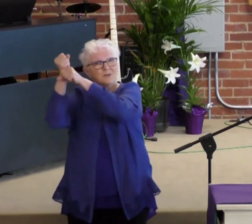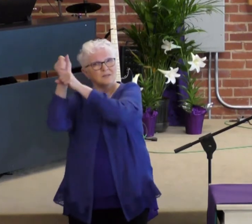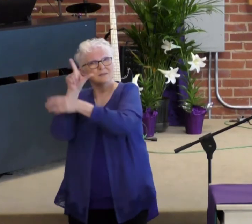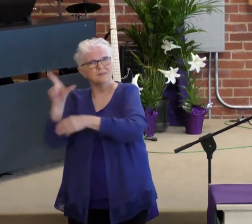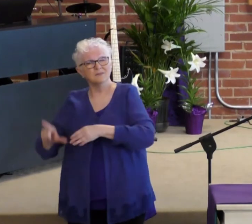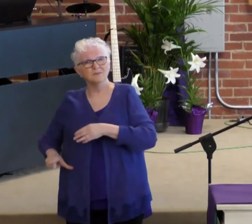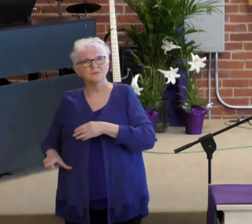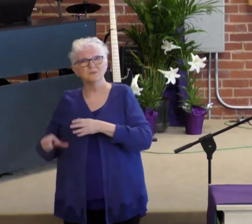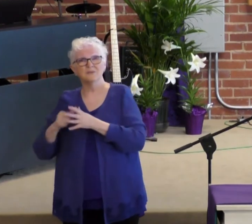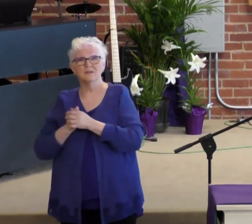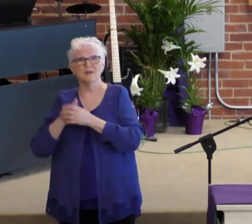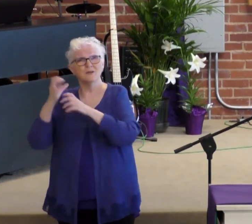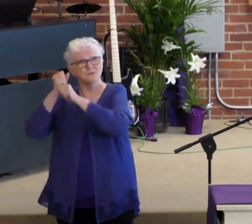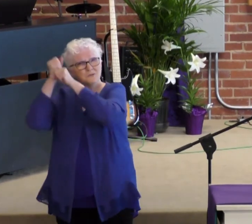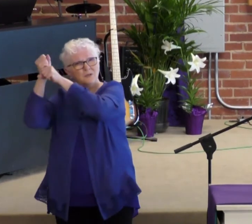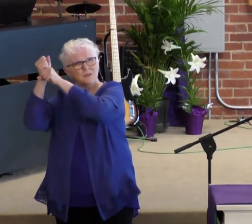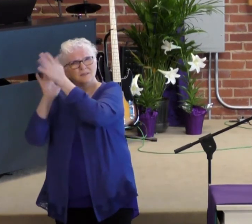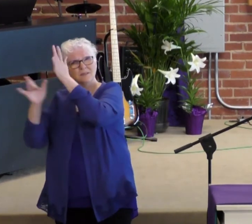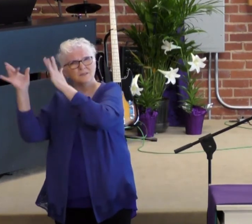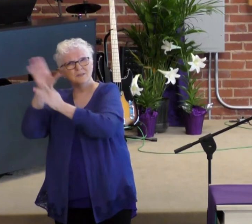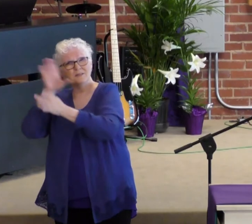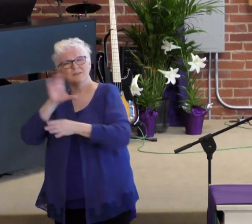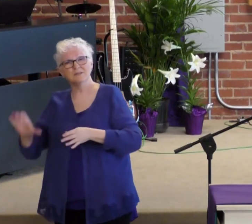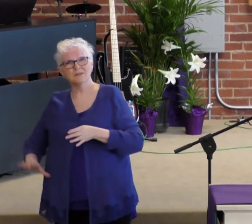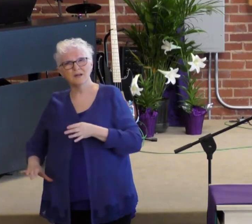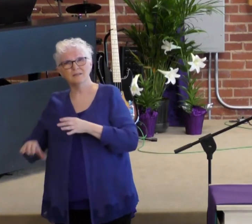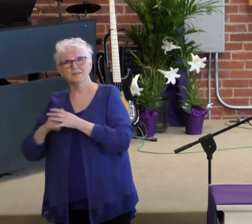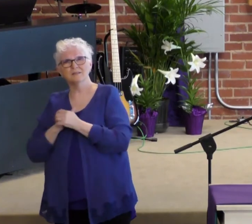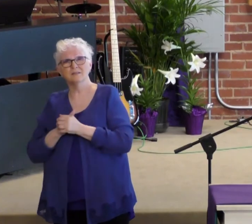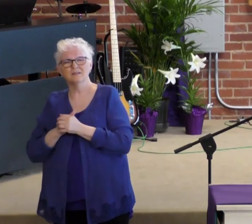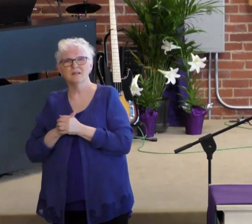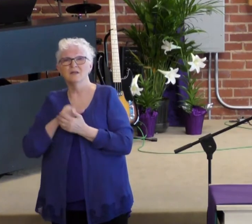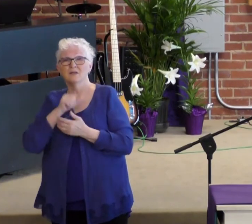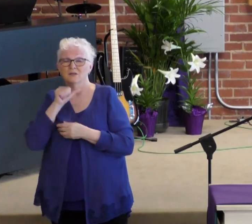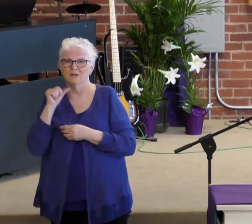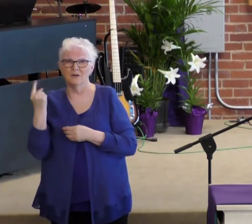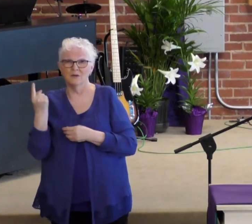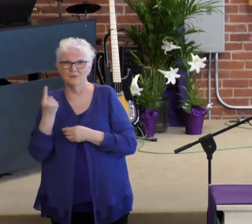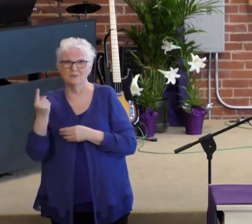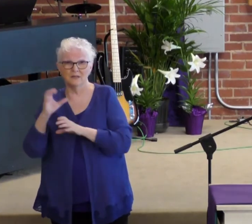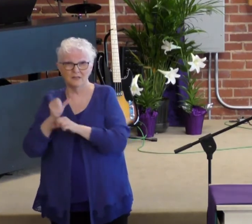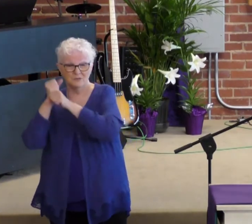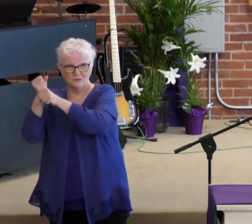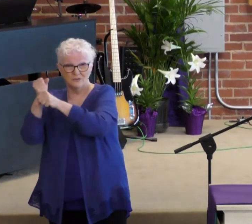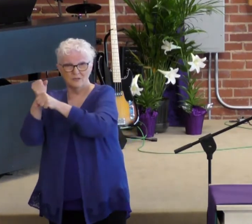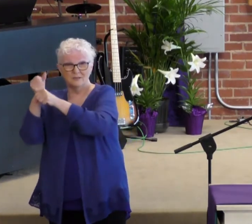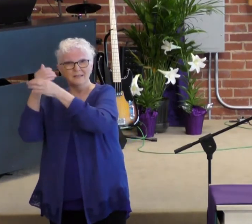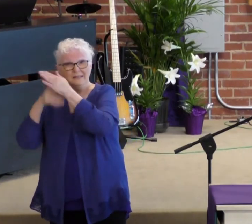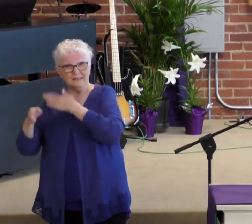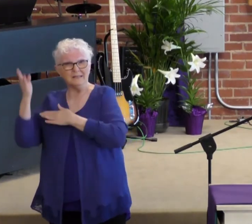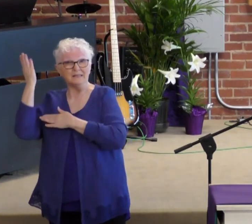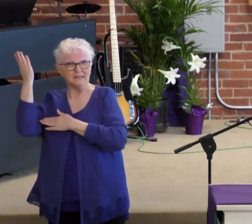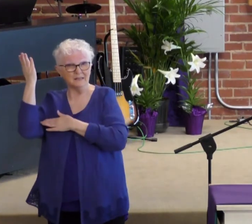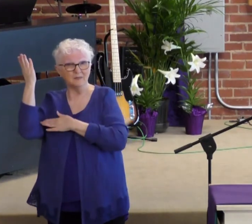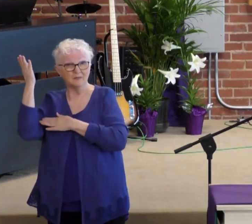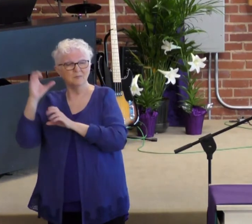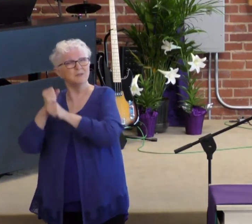Lord. Trust in Jesus Christ. And not only trust in Him, but trust Him. For He's not a